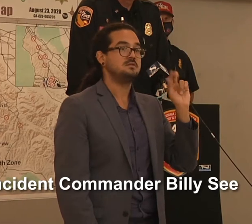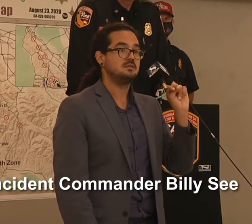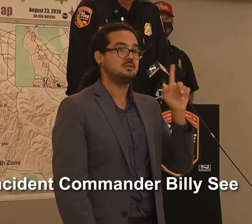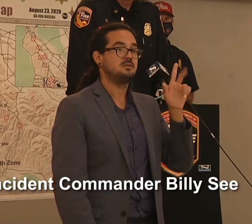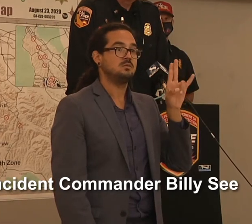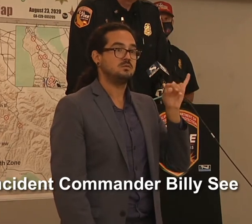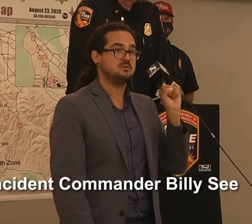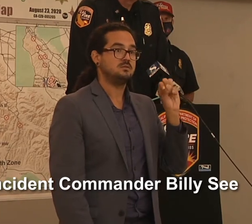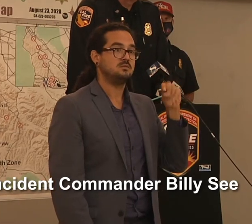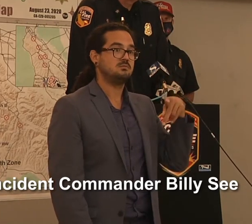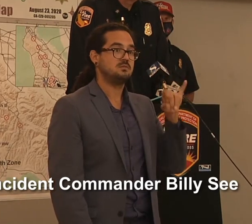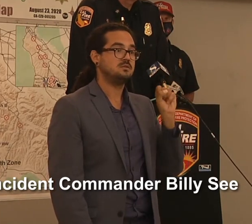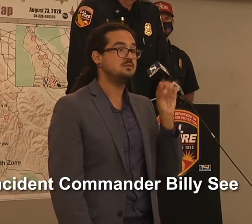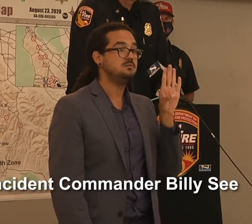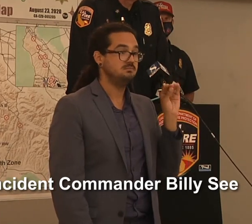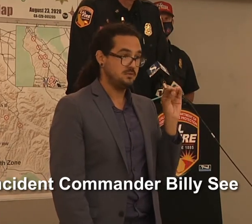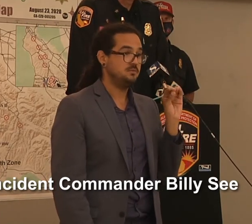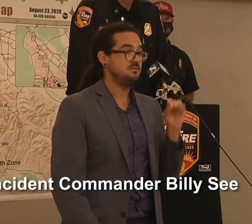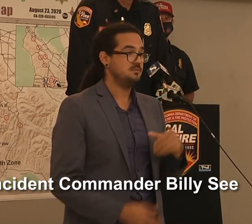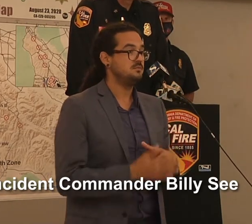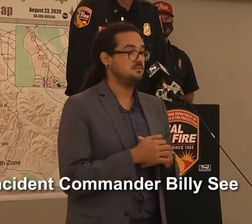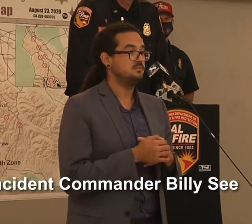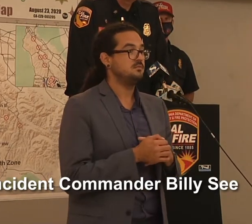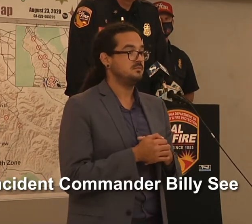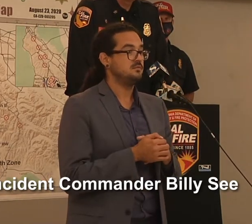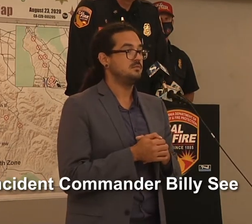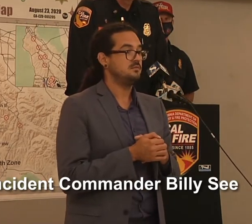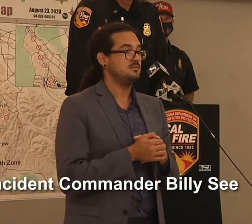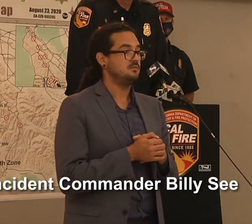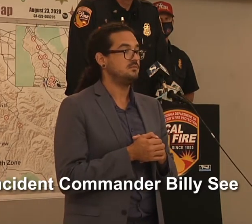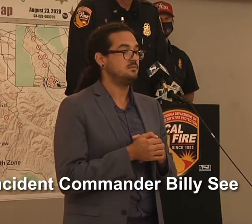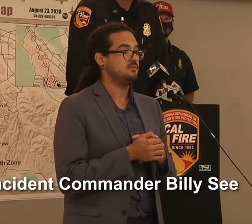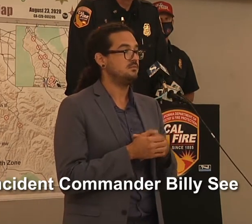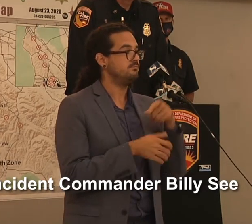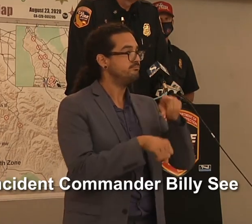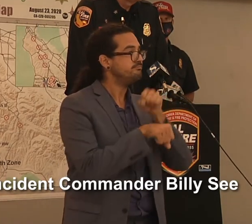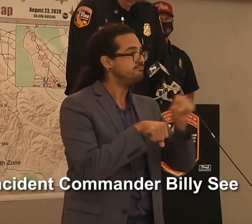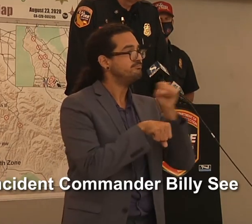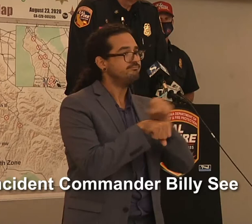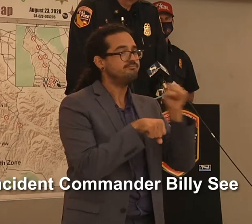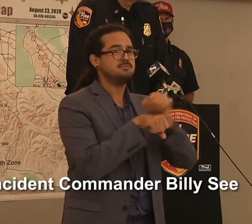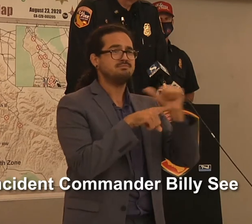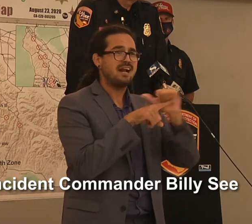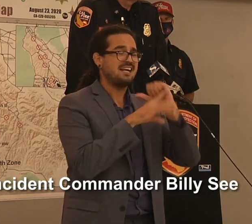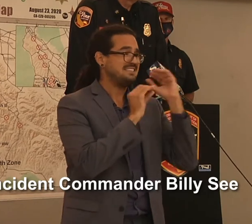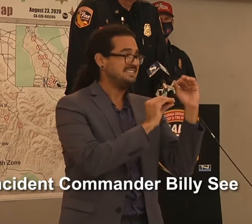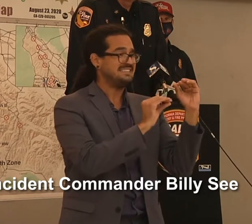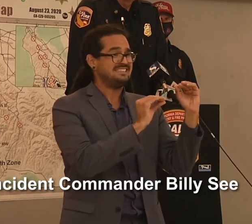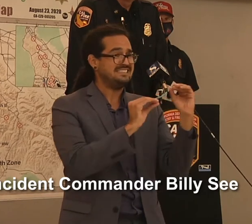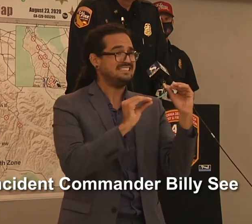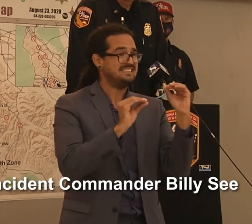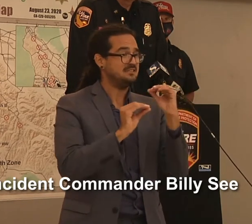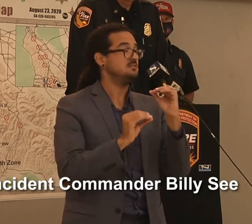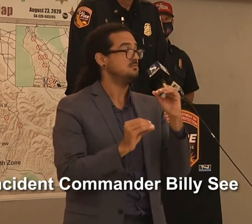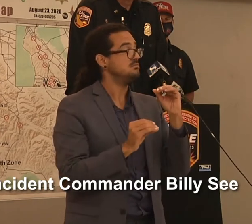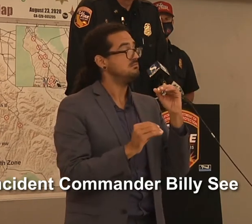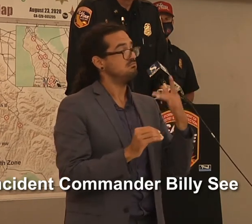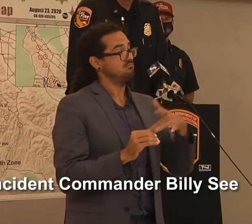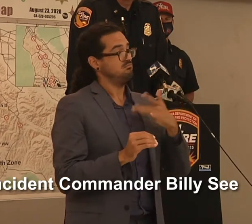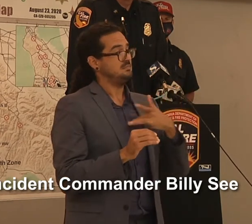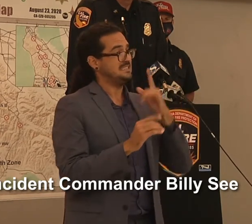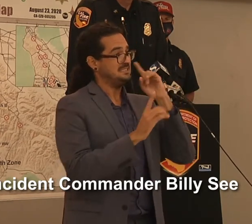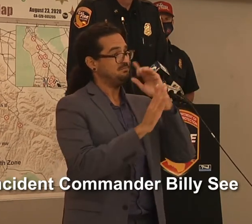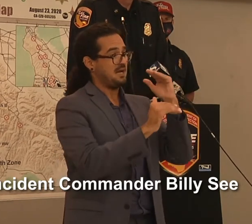anticipate that training and going out on the line around the 26th, 27th. They'll be deployed based